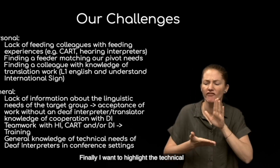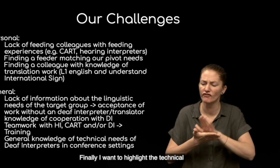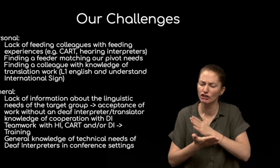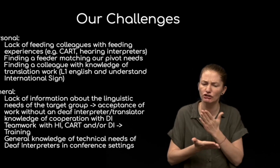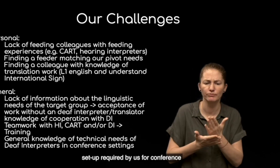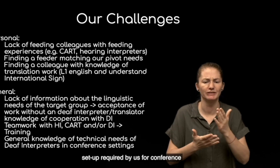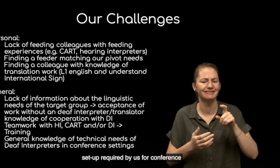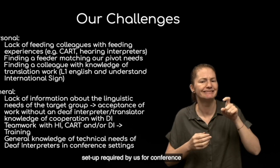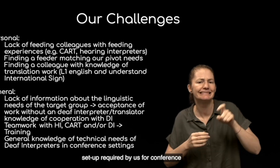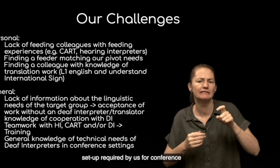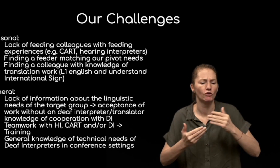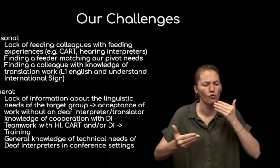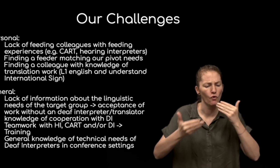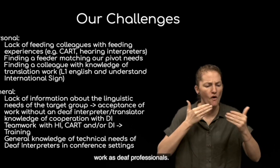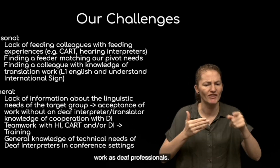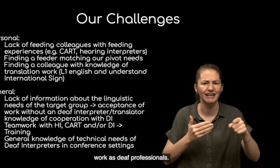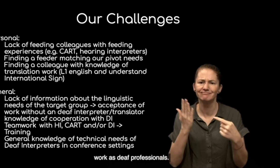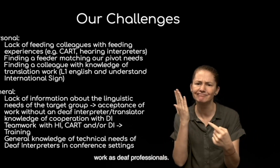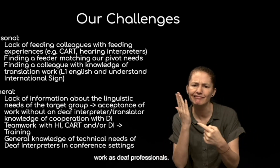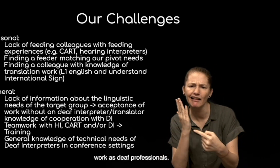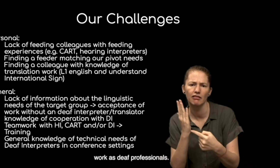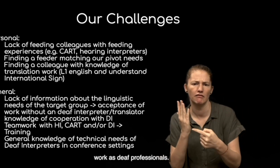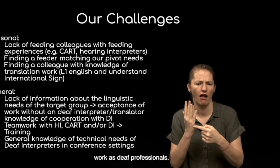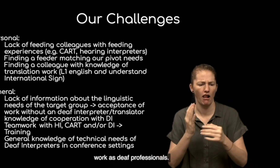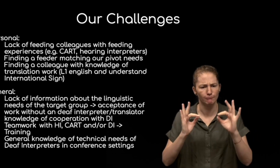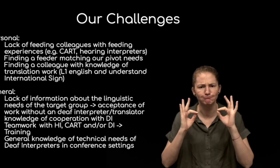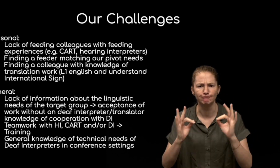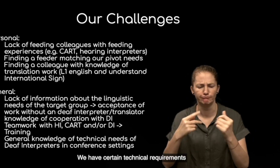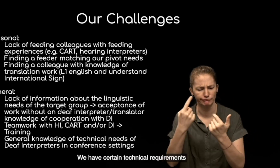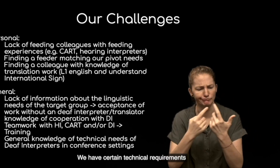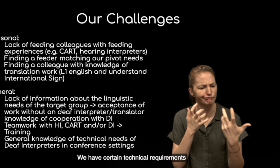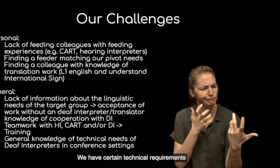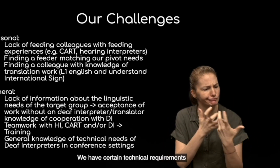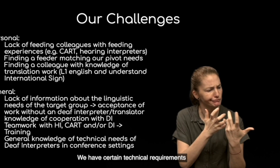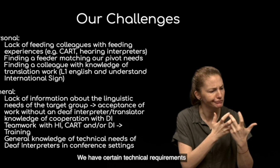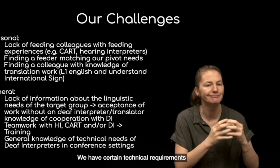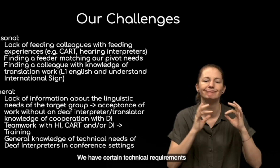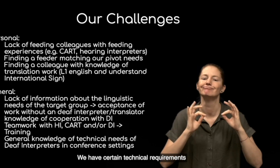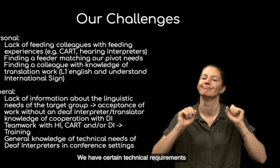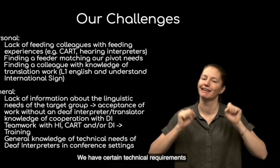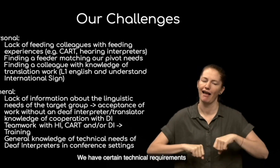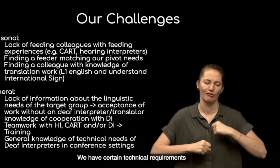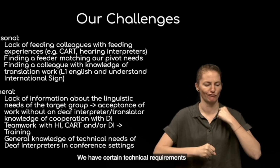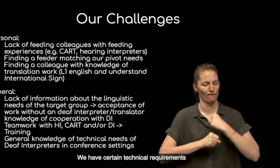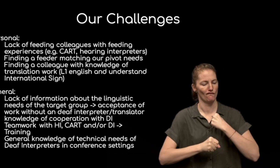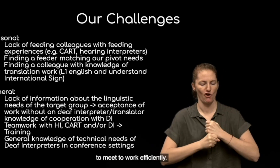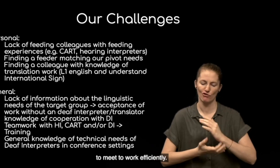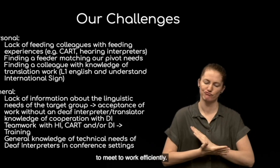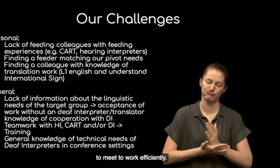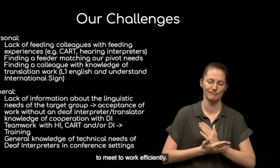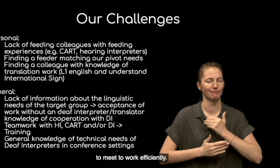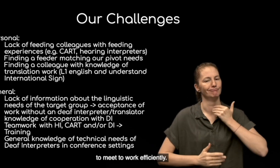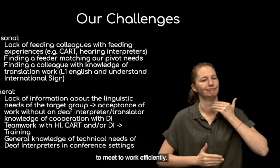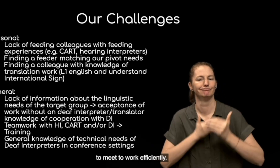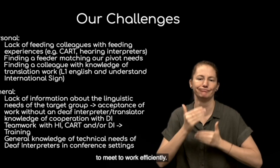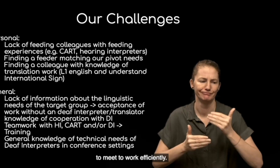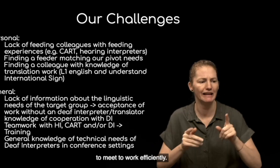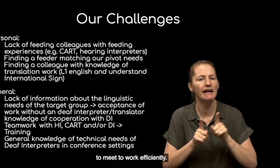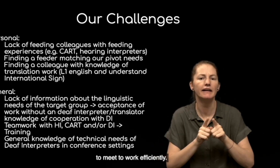conferences as we work as deaf professionals. We have certain technical requirements to meet to work efficiently. However, the